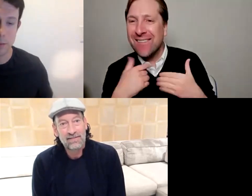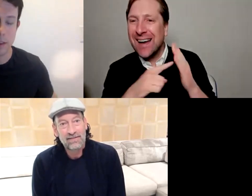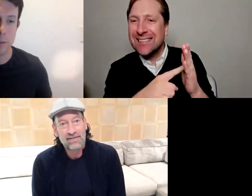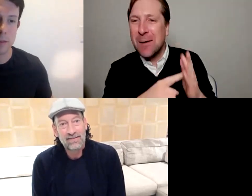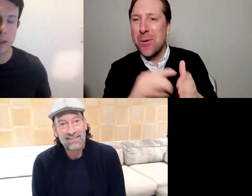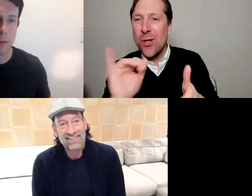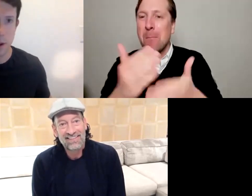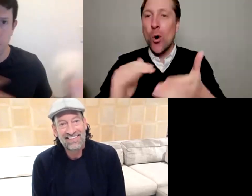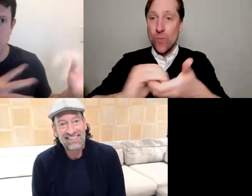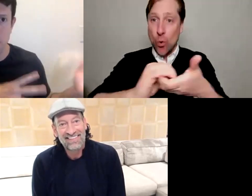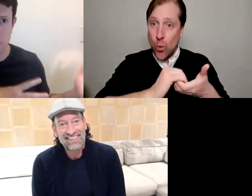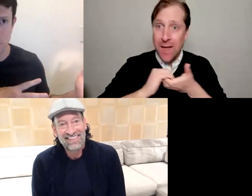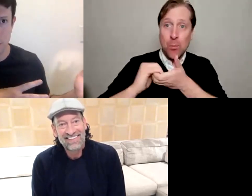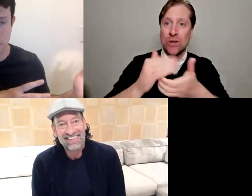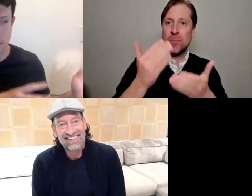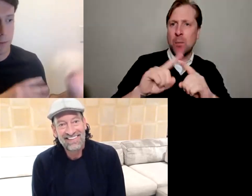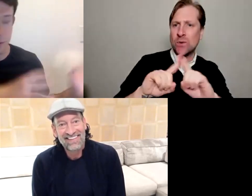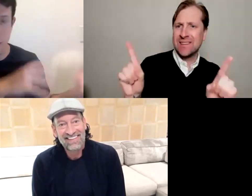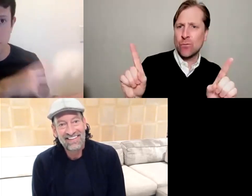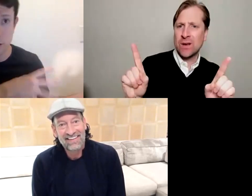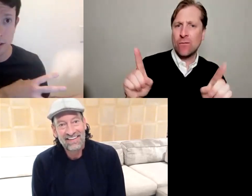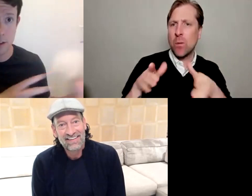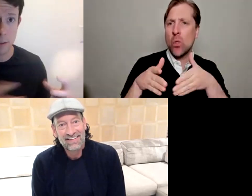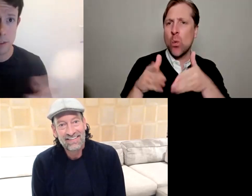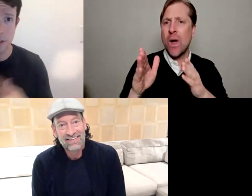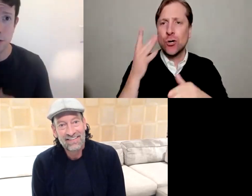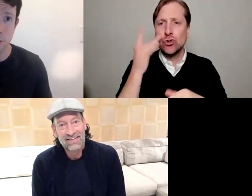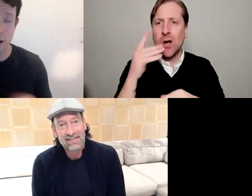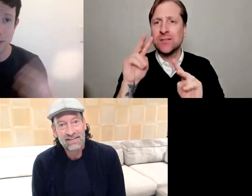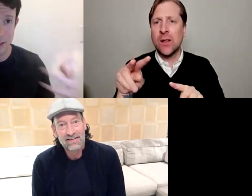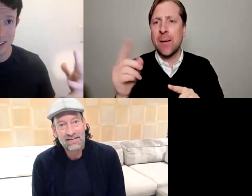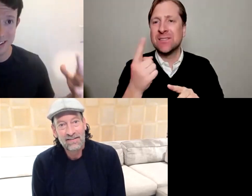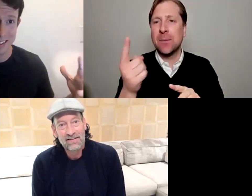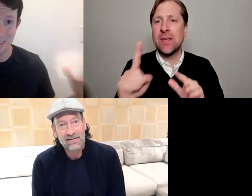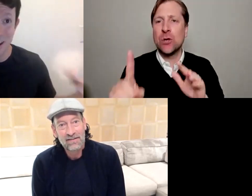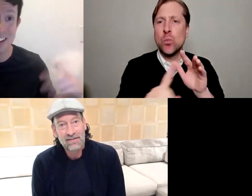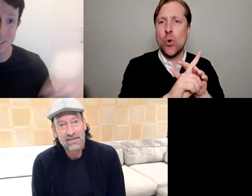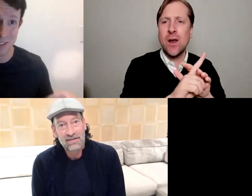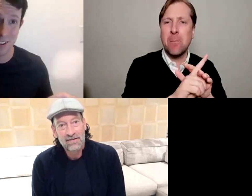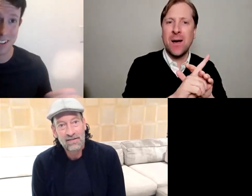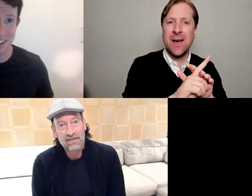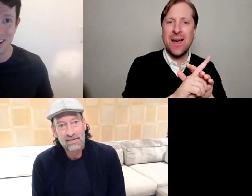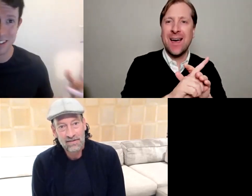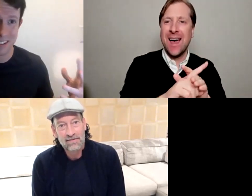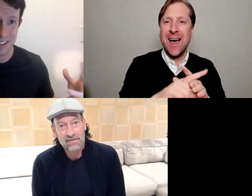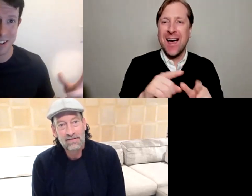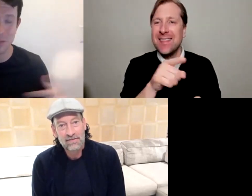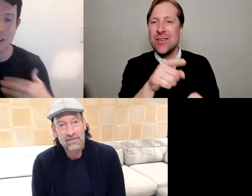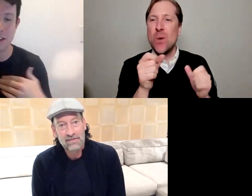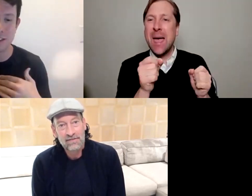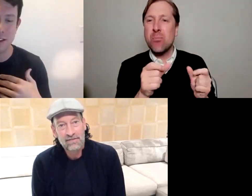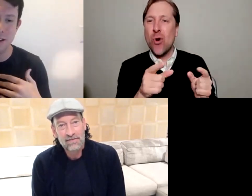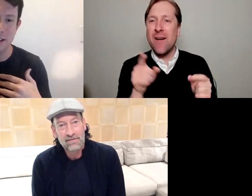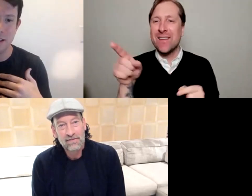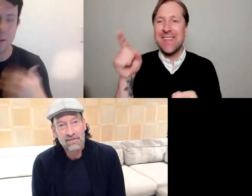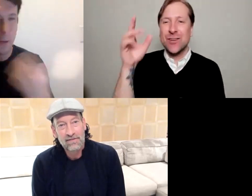collaboration, something that might've been a little different from the way Sean saw it, but something that you brought that made it to the finished product that you think